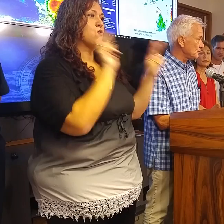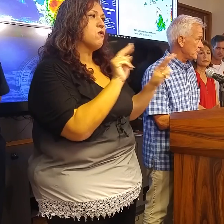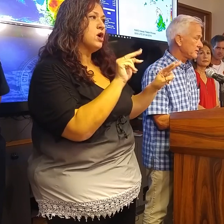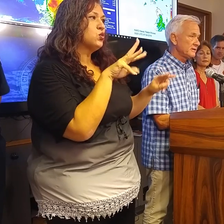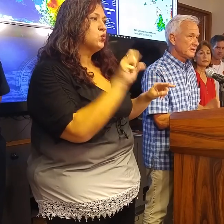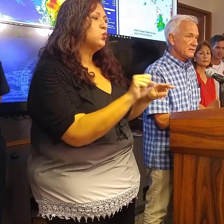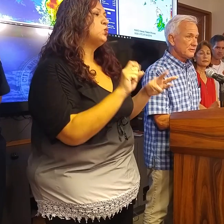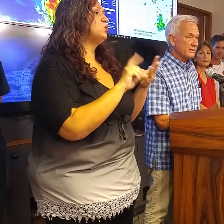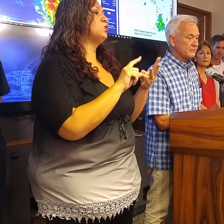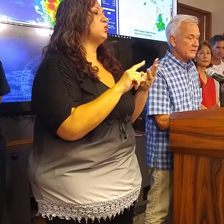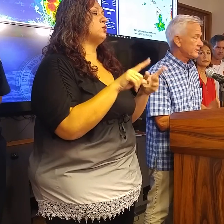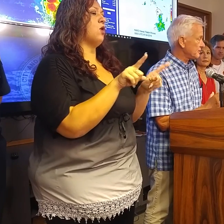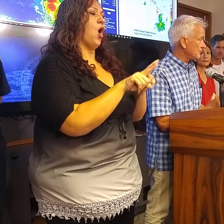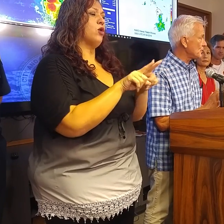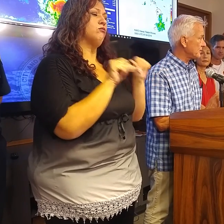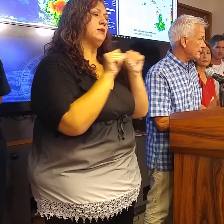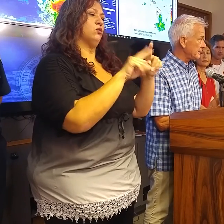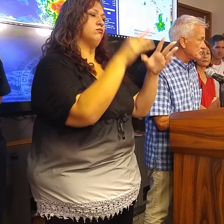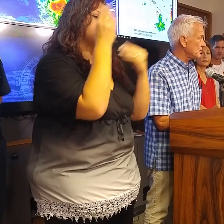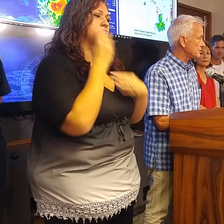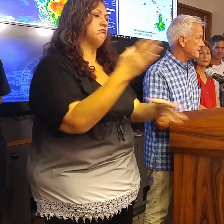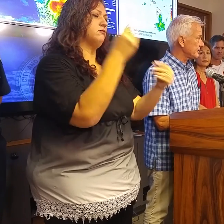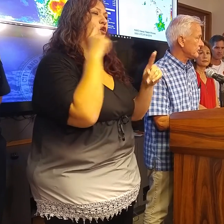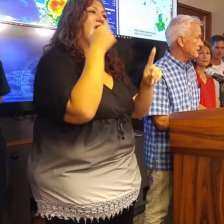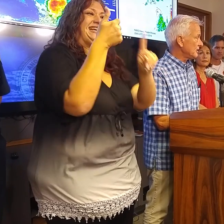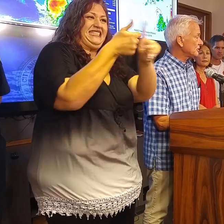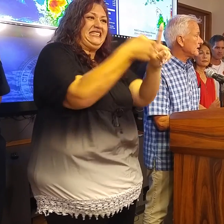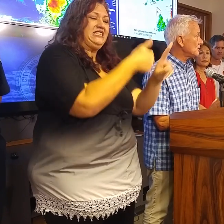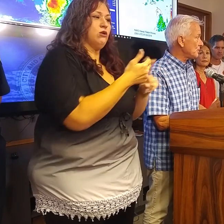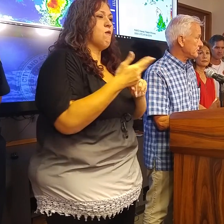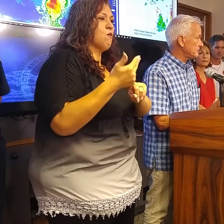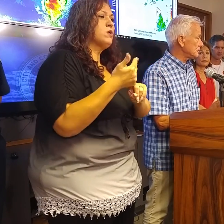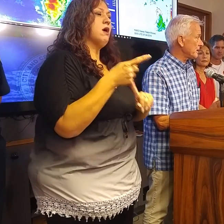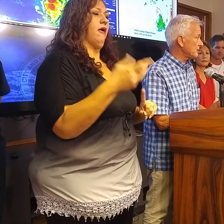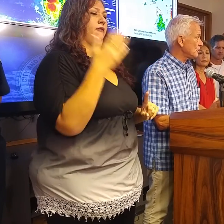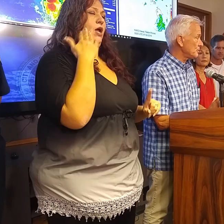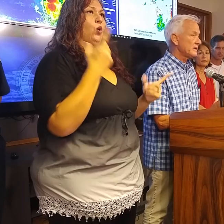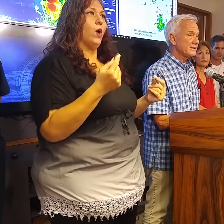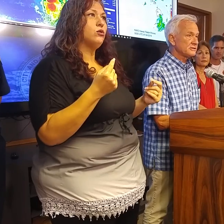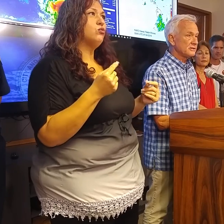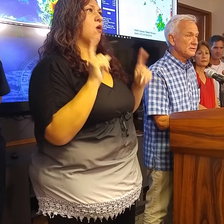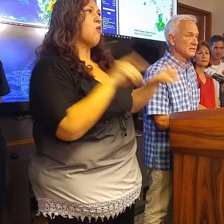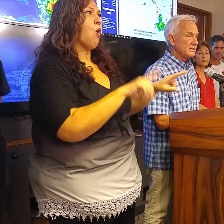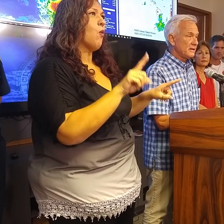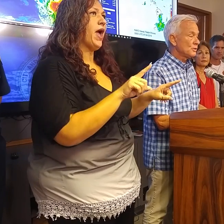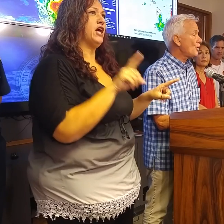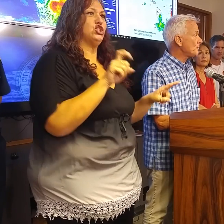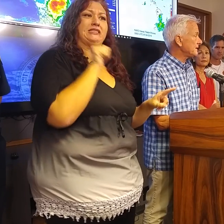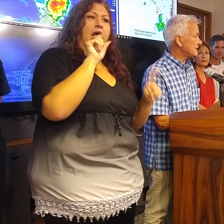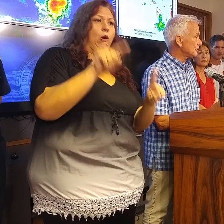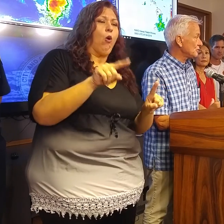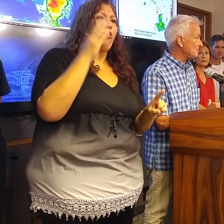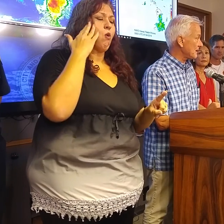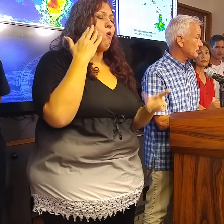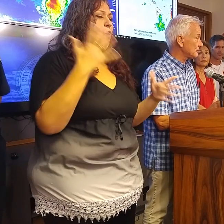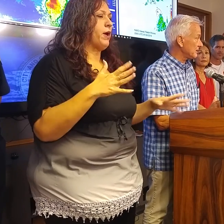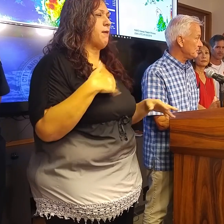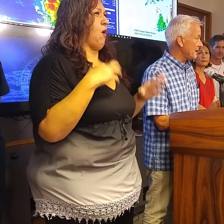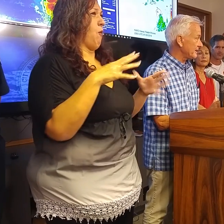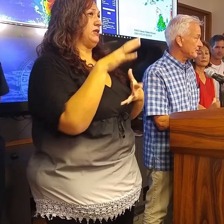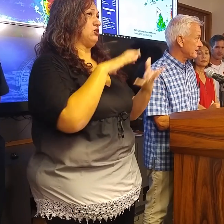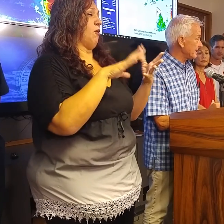informed with the folks at each of the hotels so they know what to do, where to go, where not to go. We're hoping that the storm